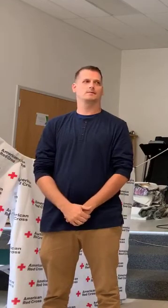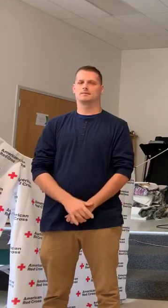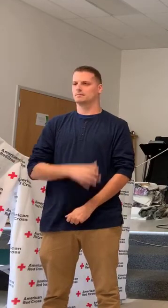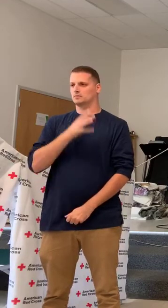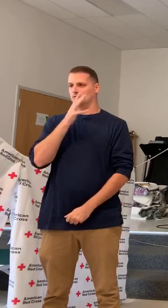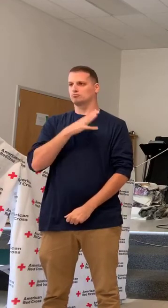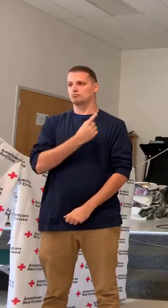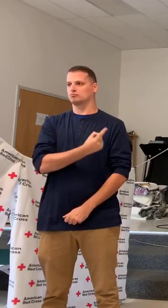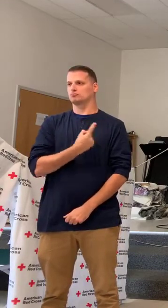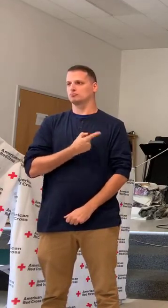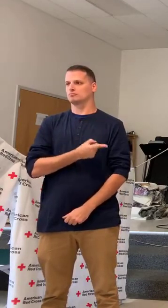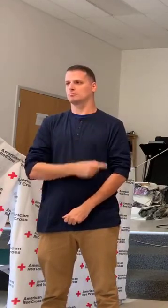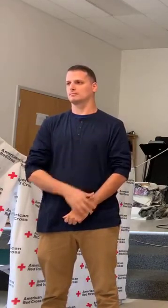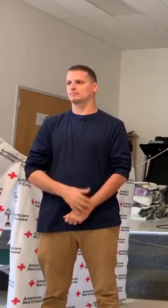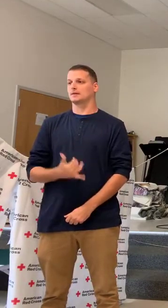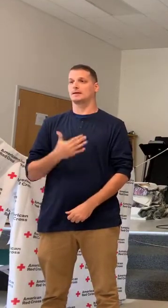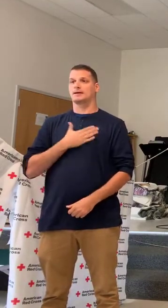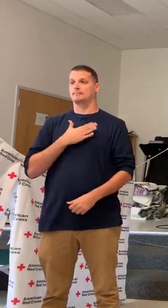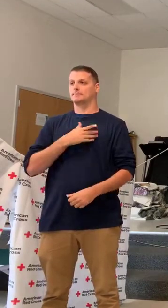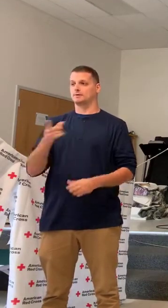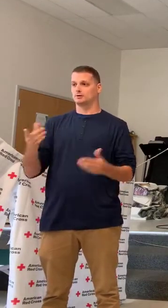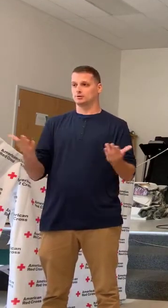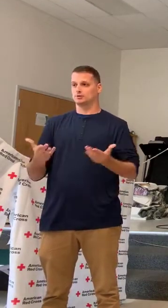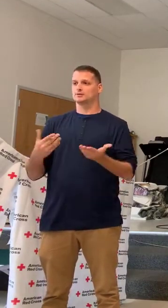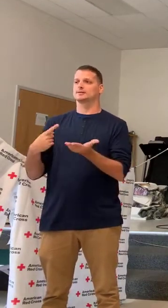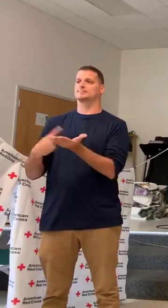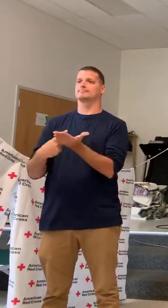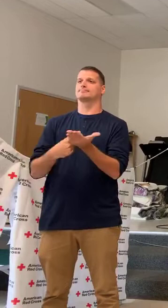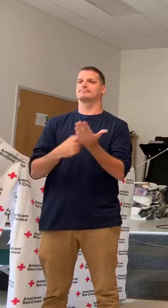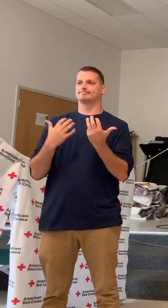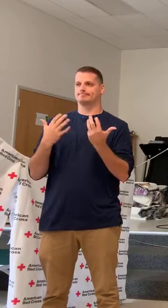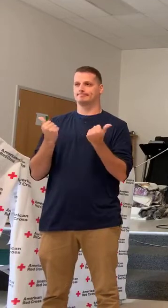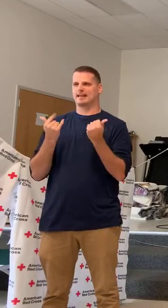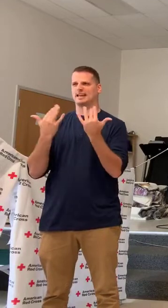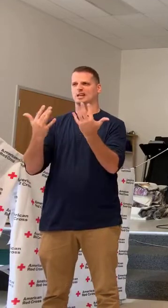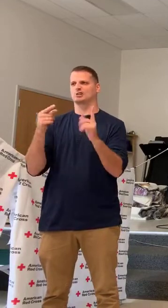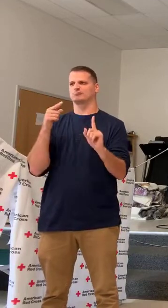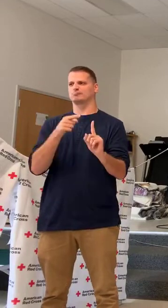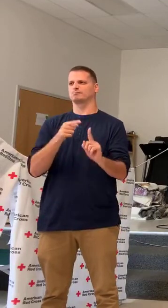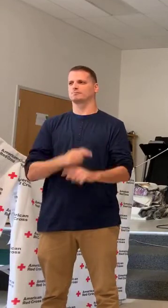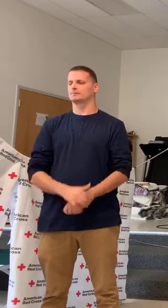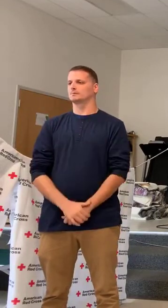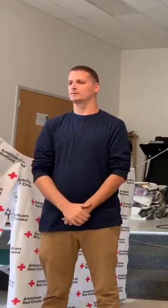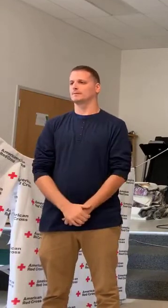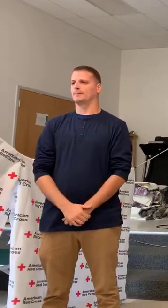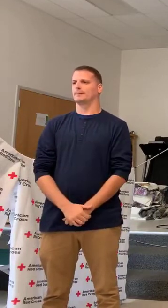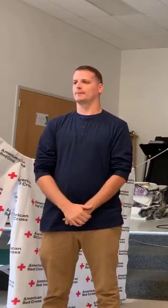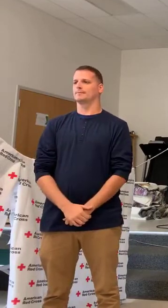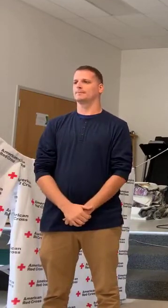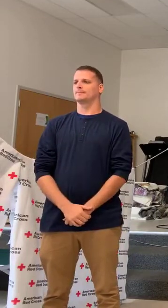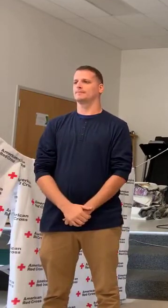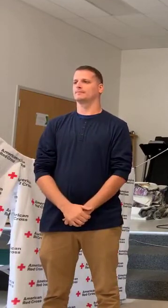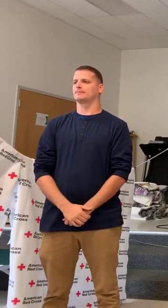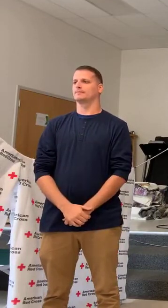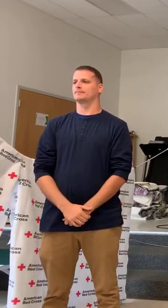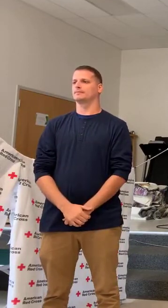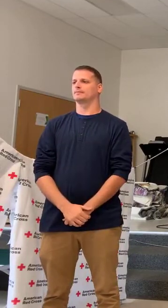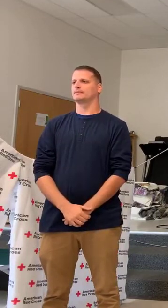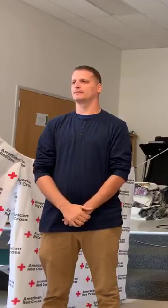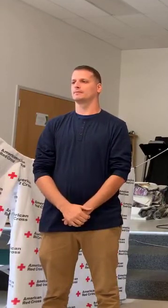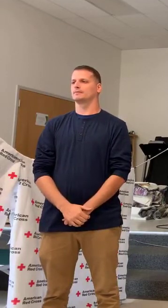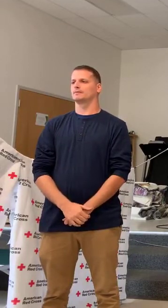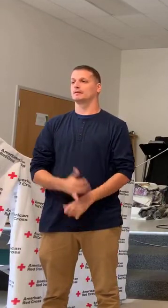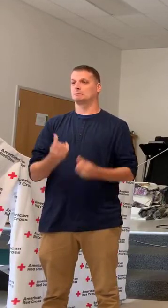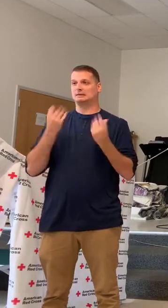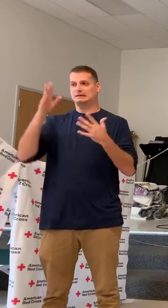of the fire and what's going on out there. As Norm mentioned, we've got a lot of crews, a lot of resources from